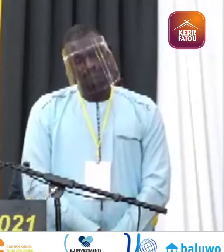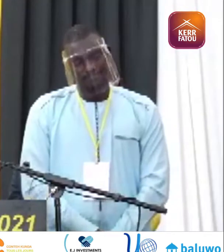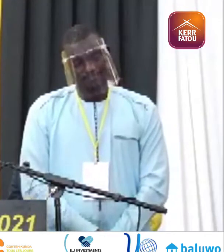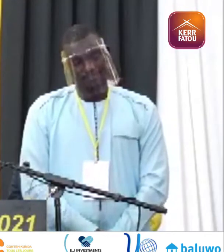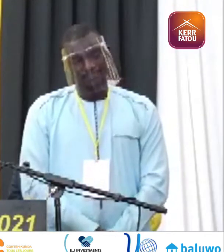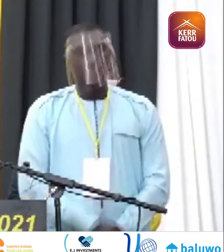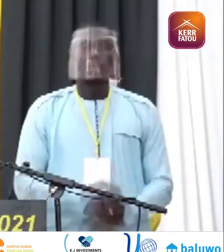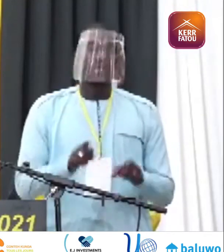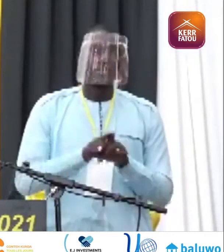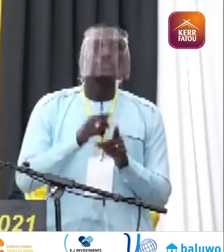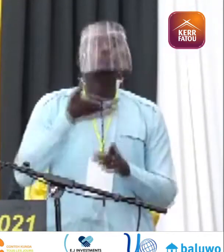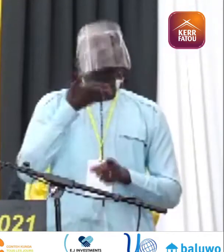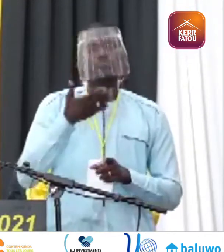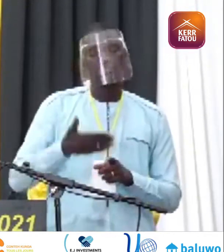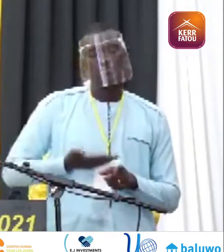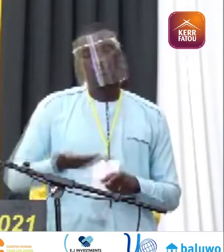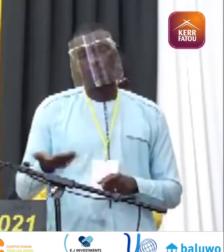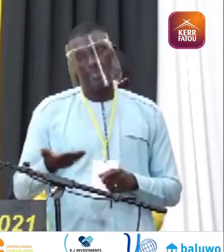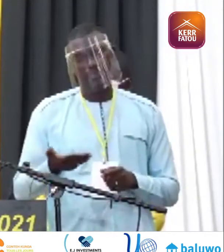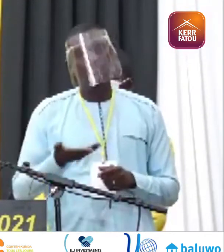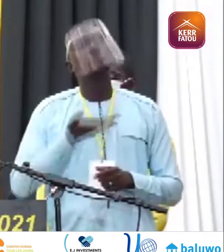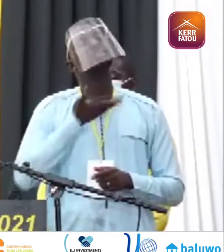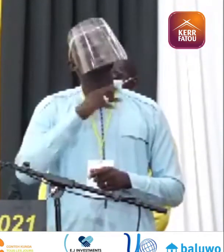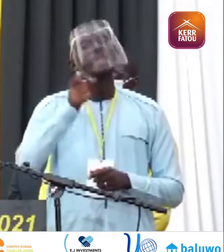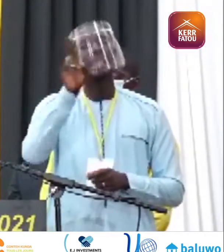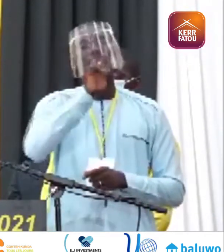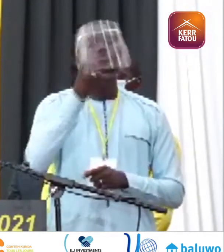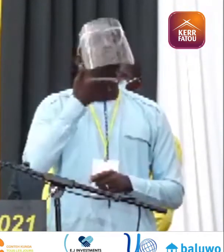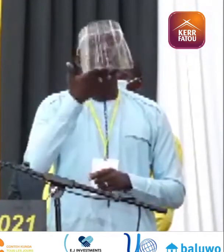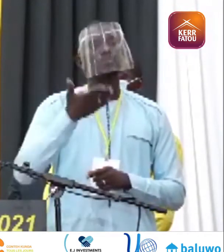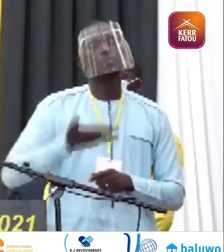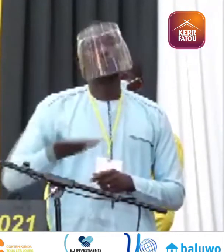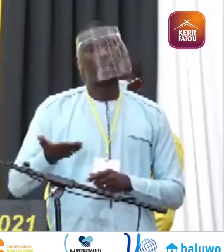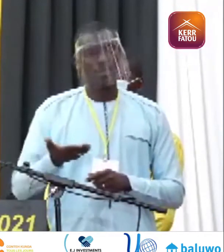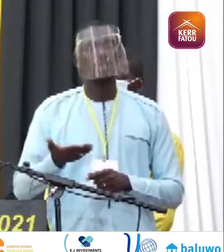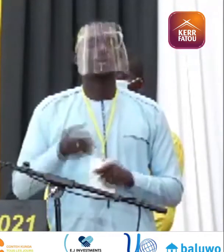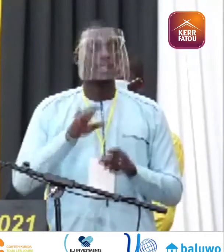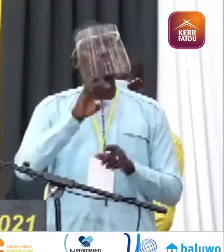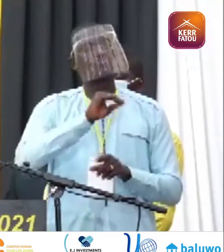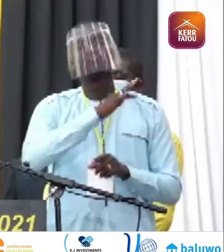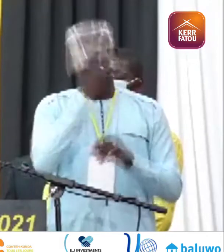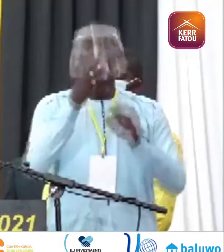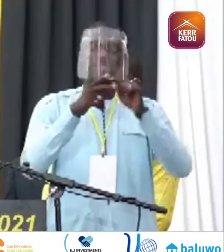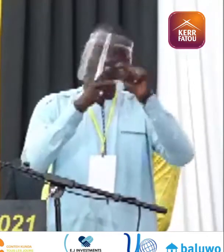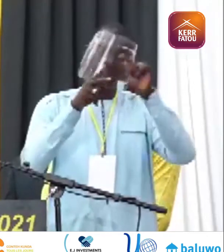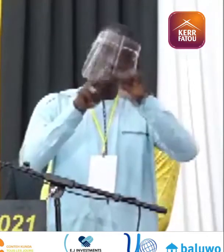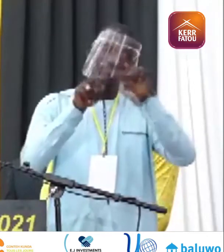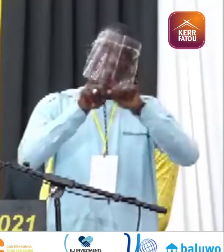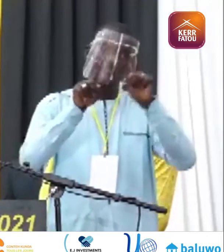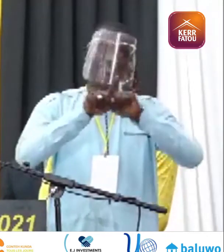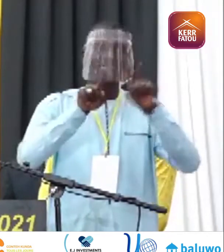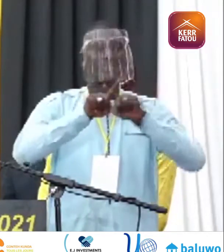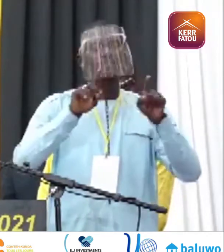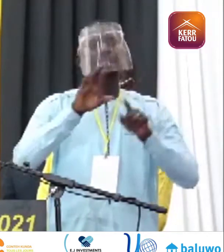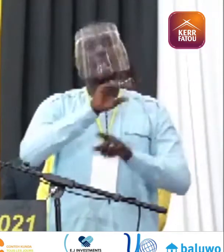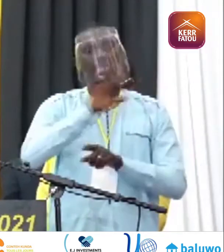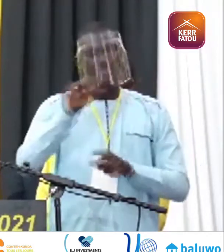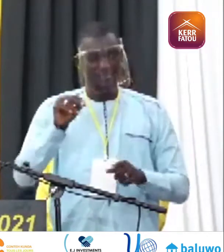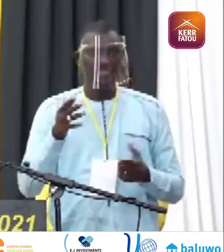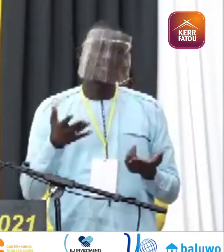In youth wing, National Youth Wing also undertook various activities.